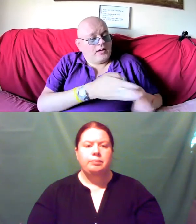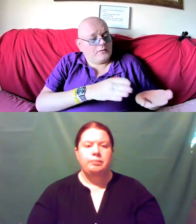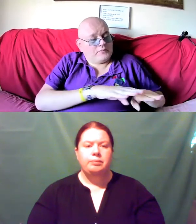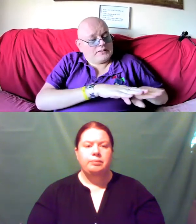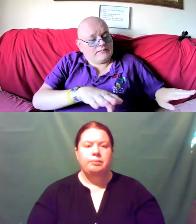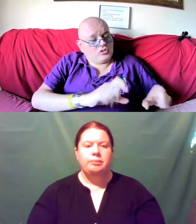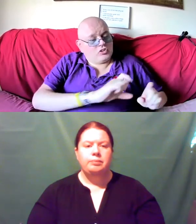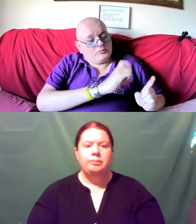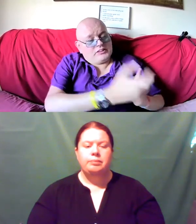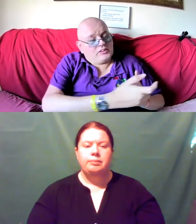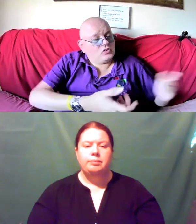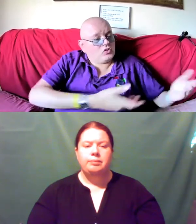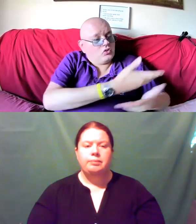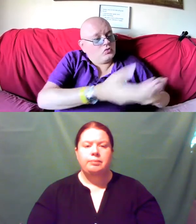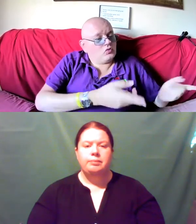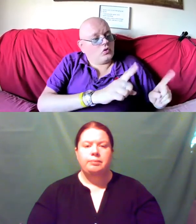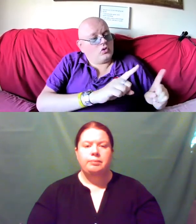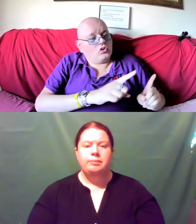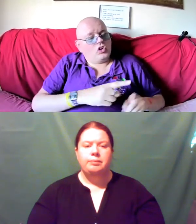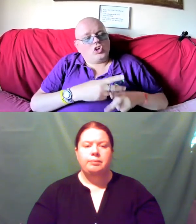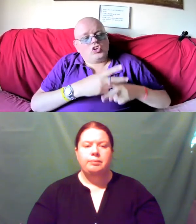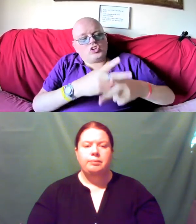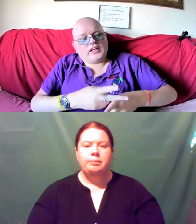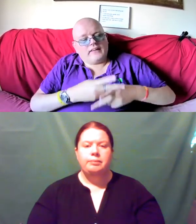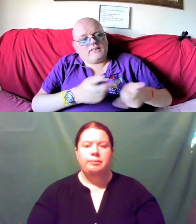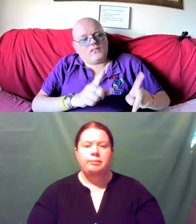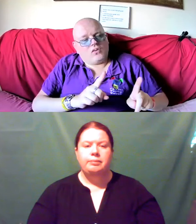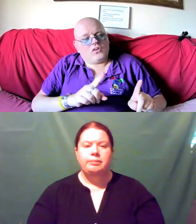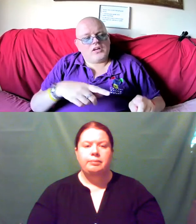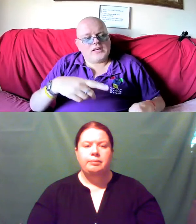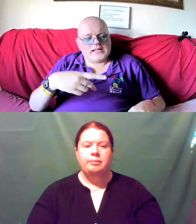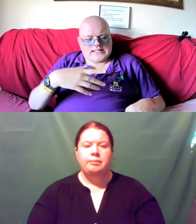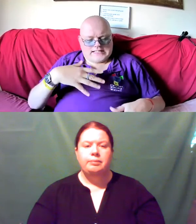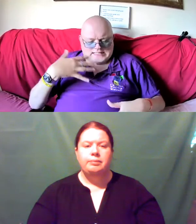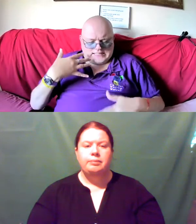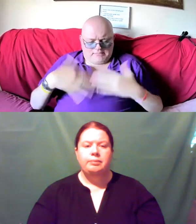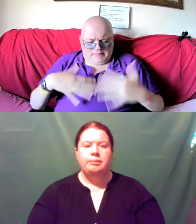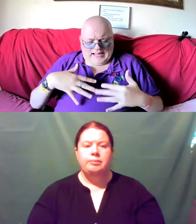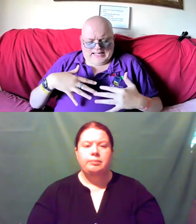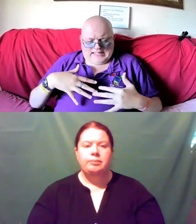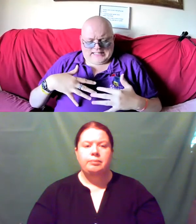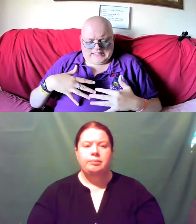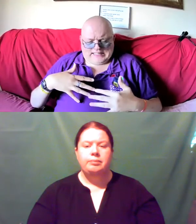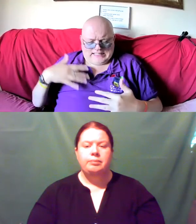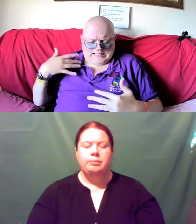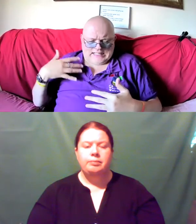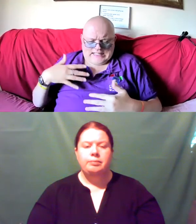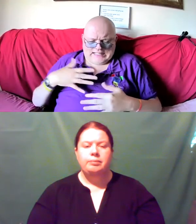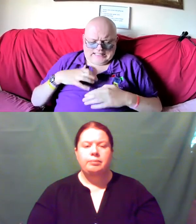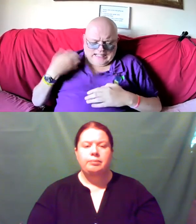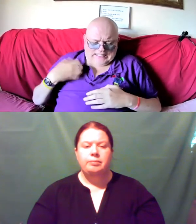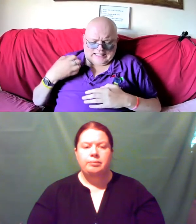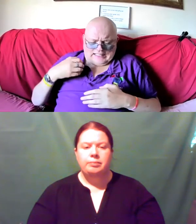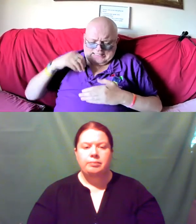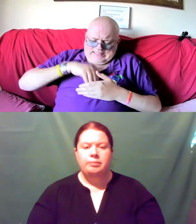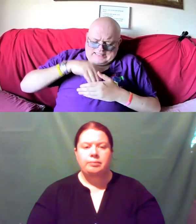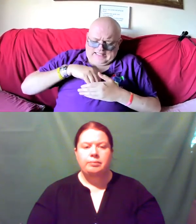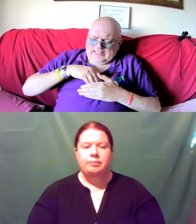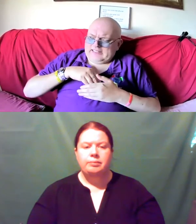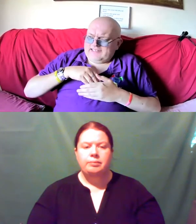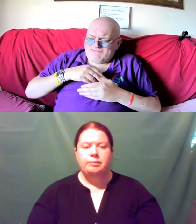is how to care for the pain and anger and hurt that they've experienced, and to try not